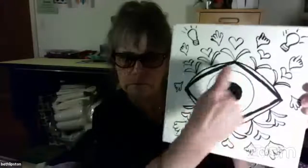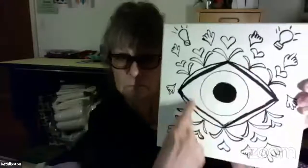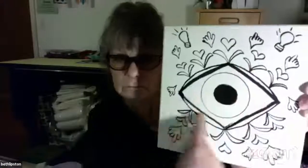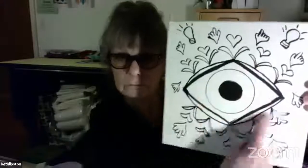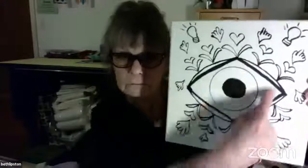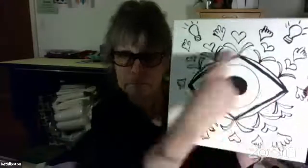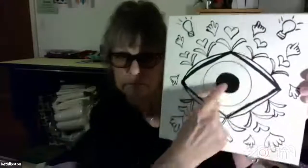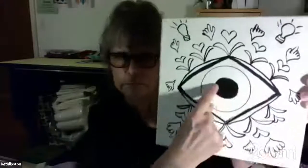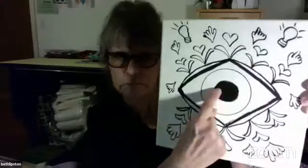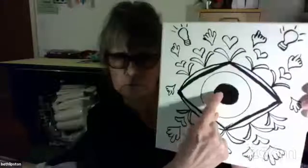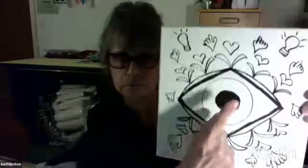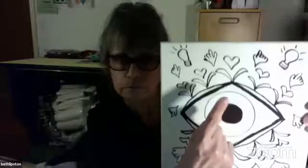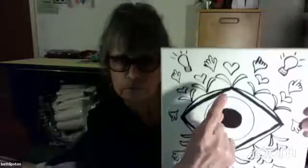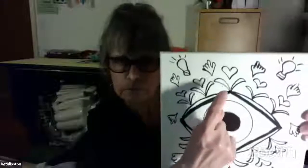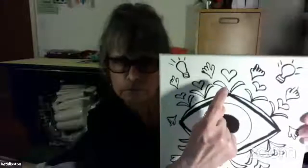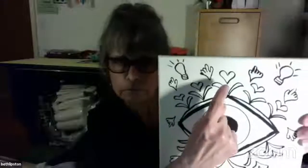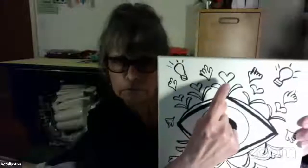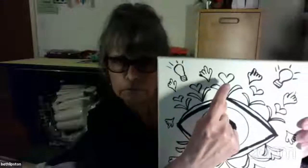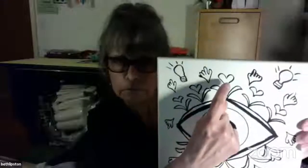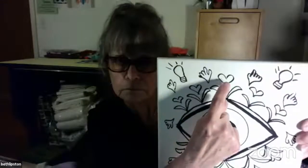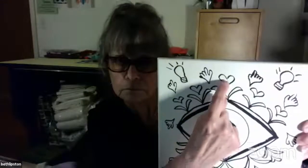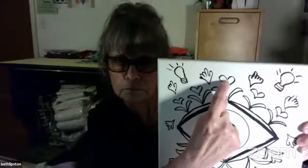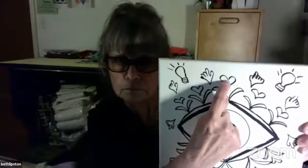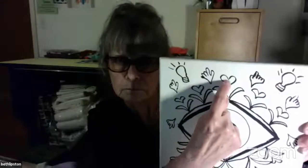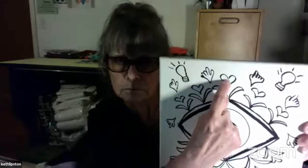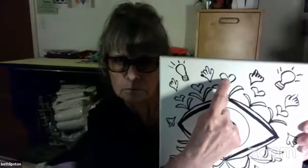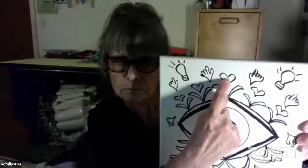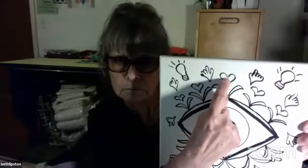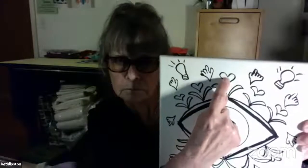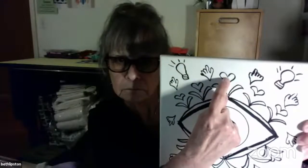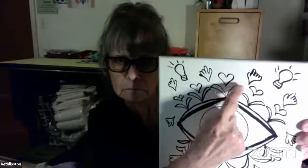Ooh, like, light bulb, got it. The idea of understanding.